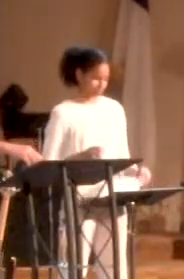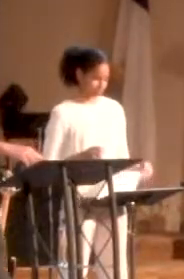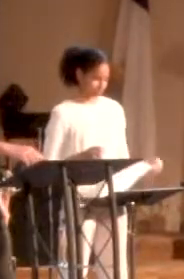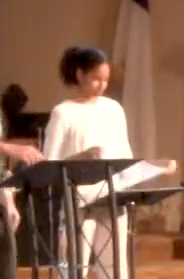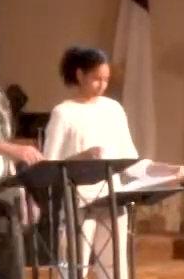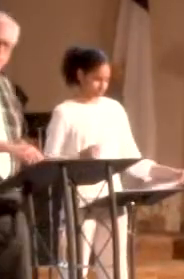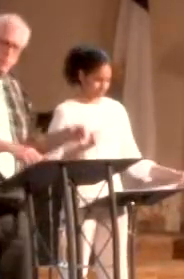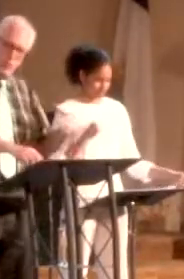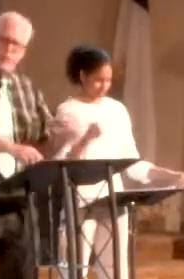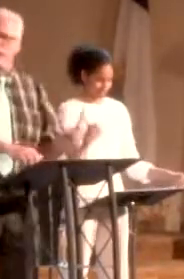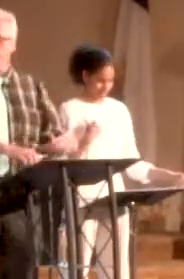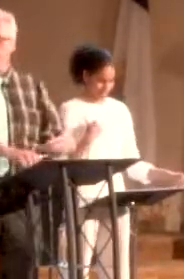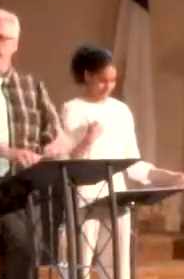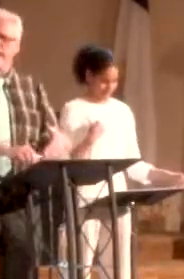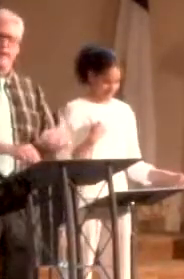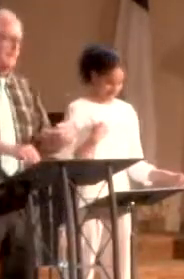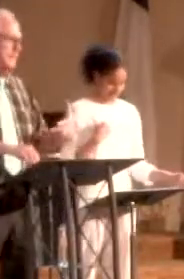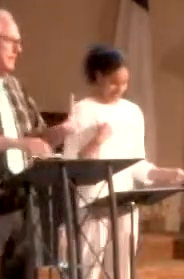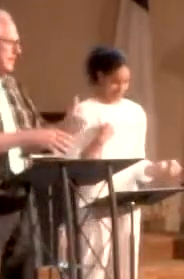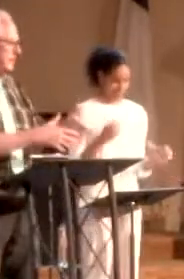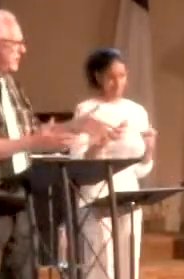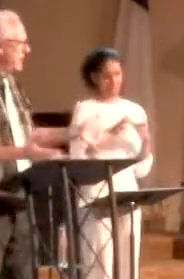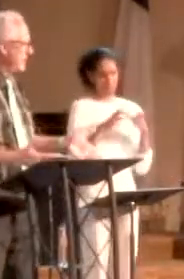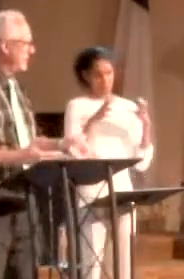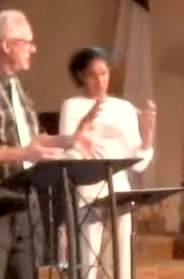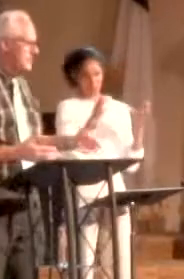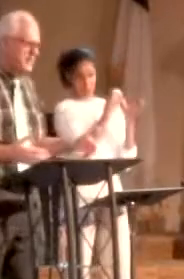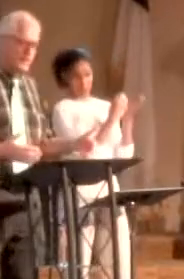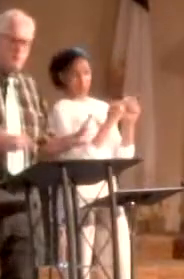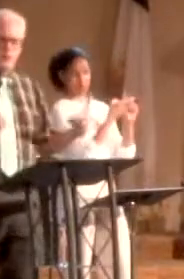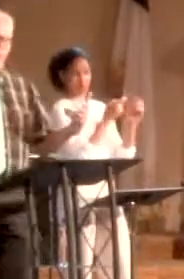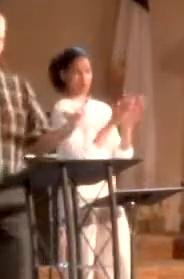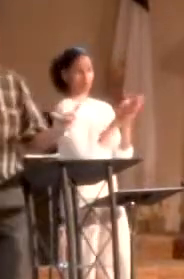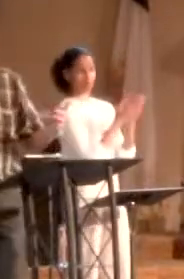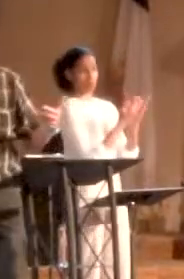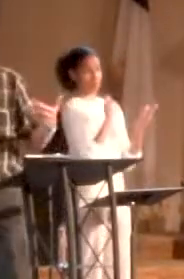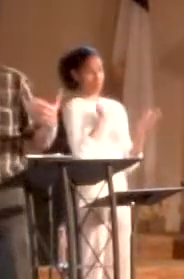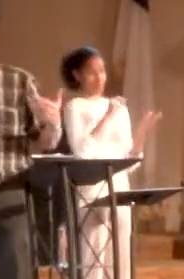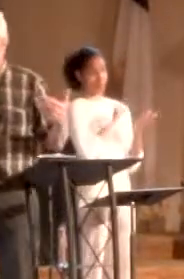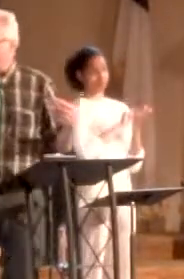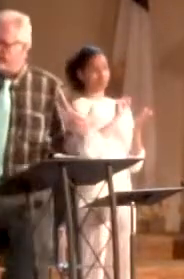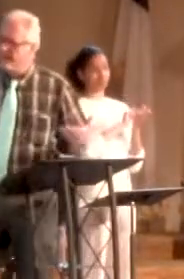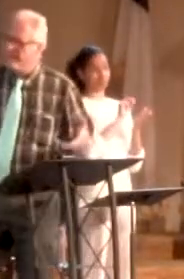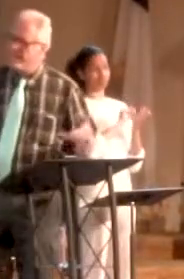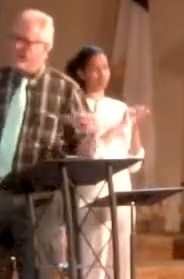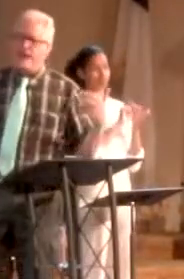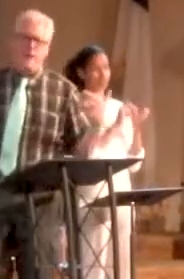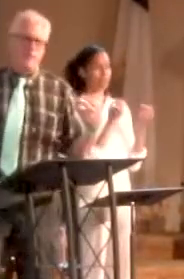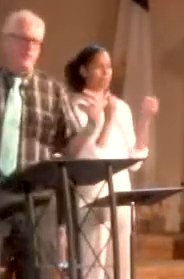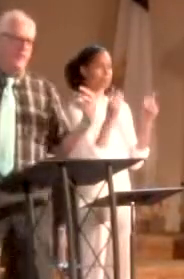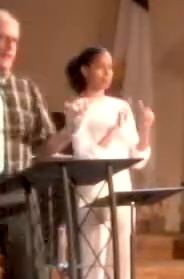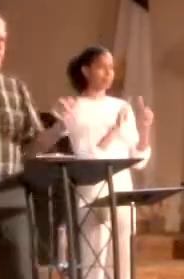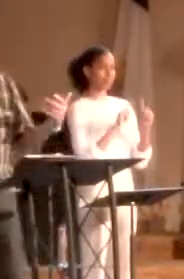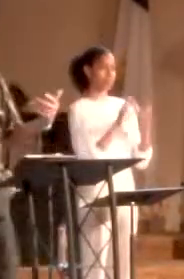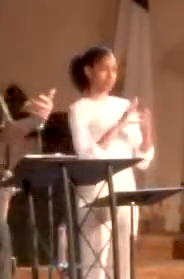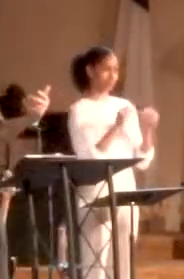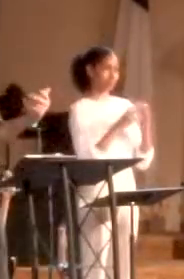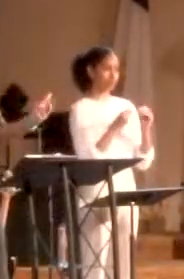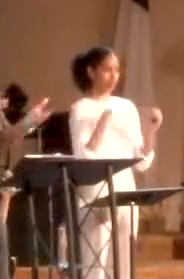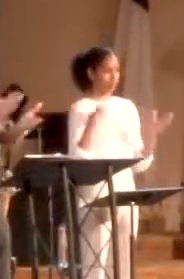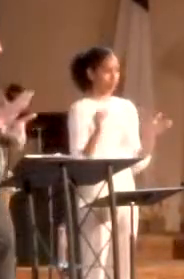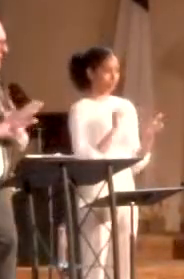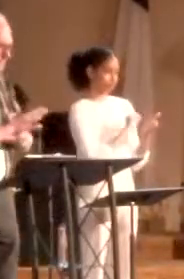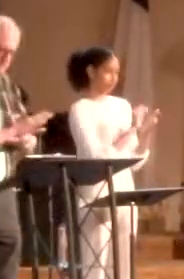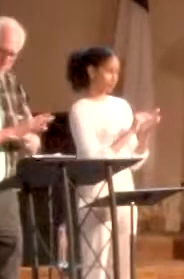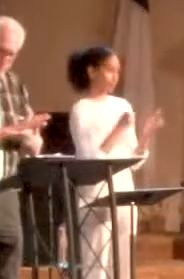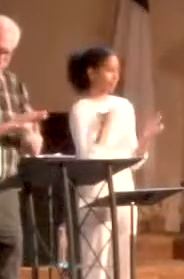a big chunk of the book I'm writing on this is comprised of horror stories. I have seen or